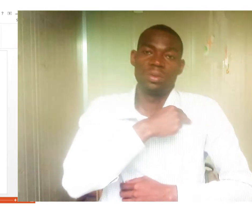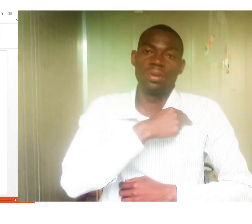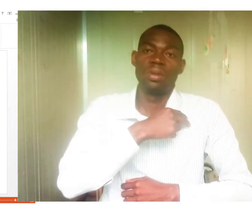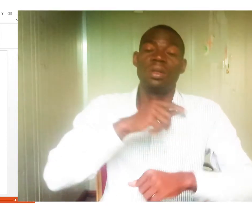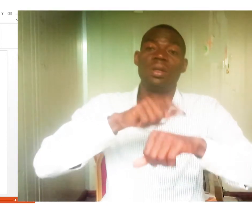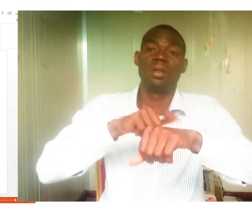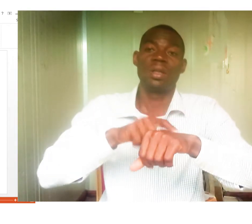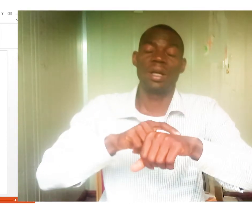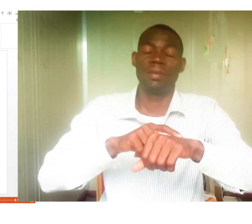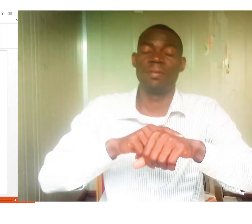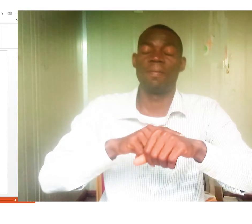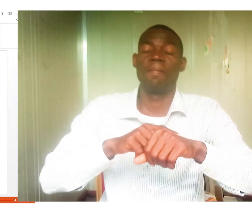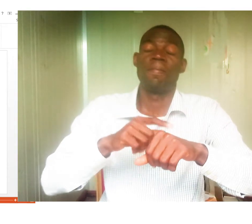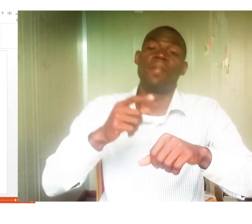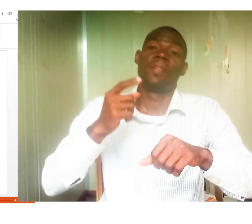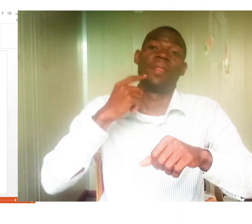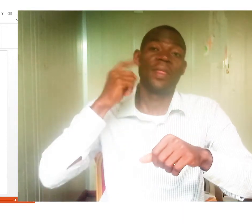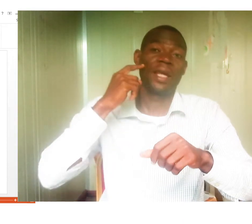bridge communication gap.